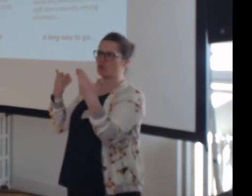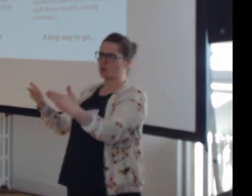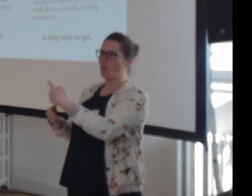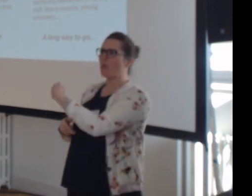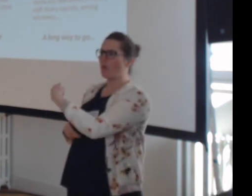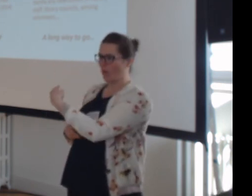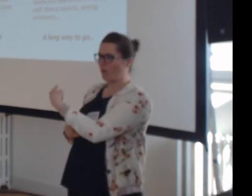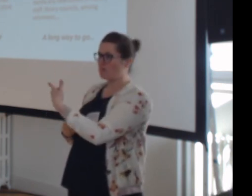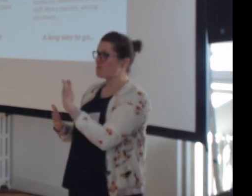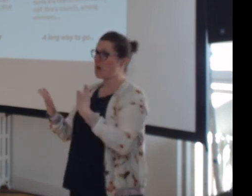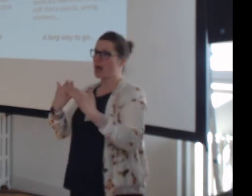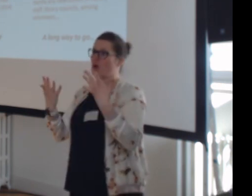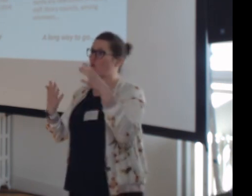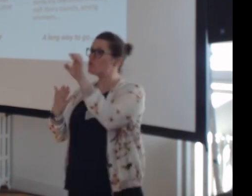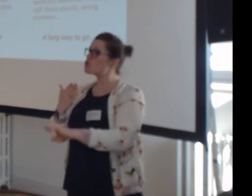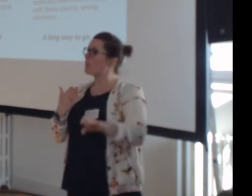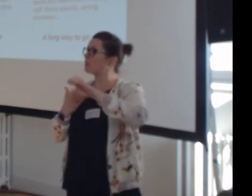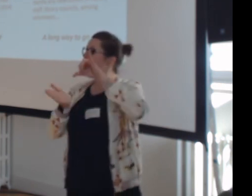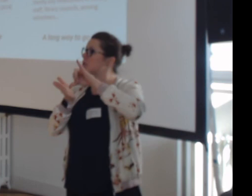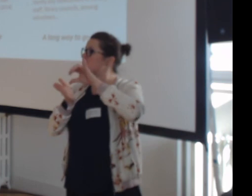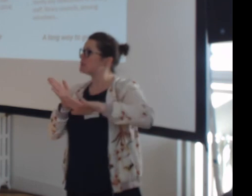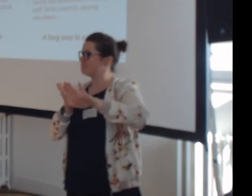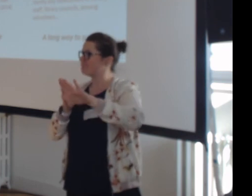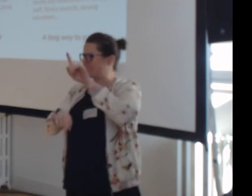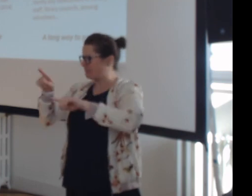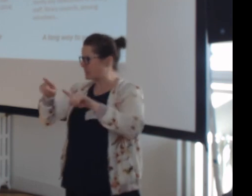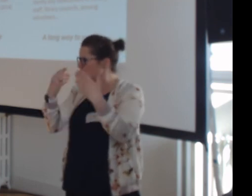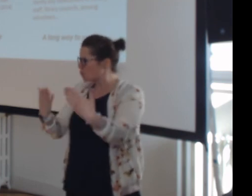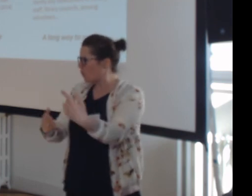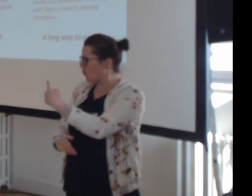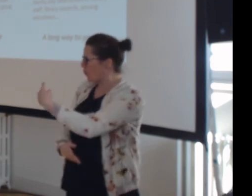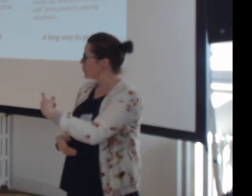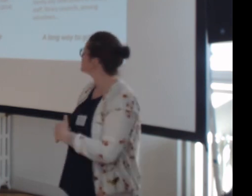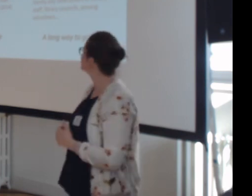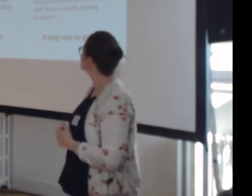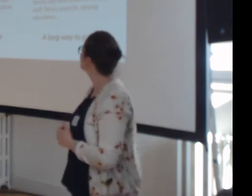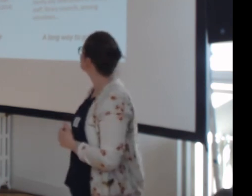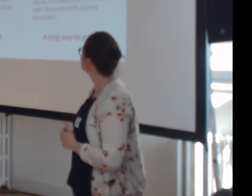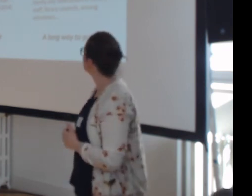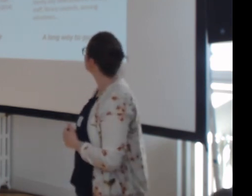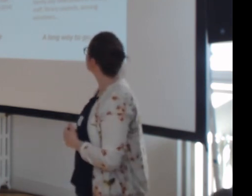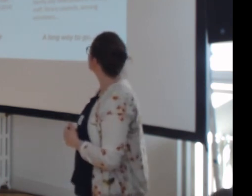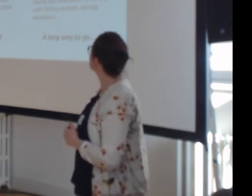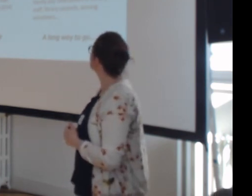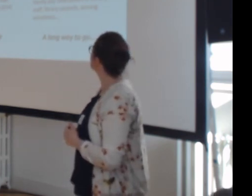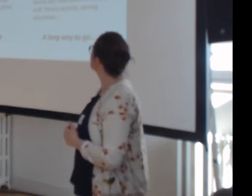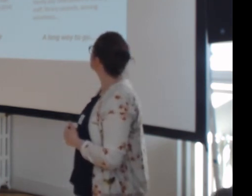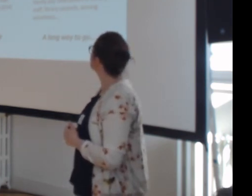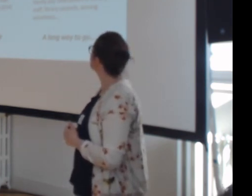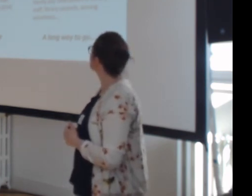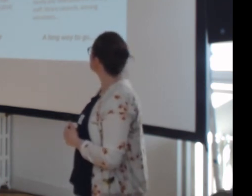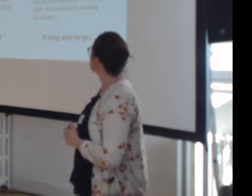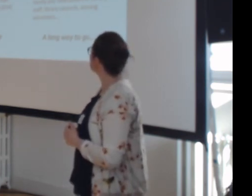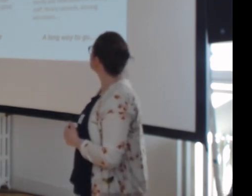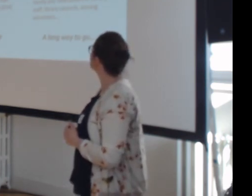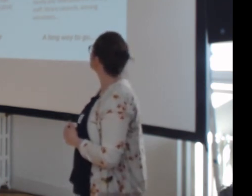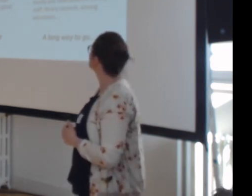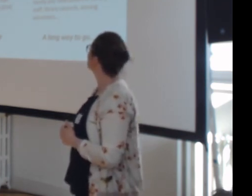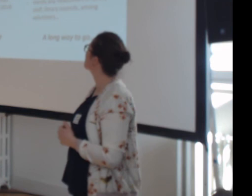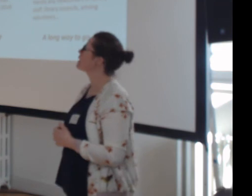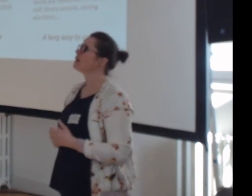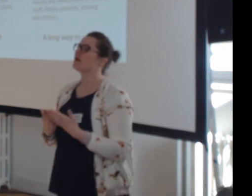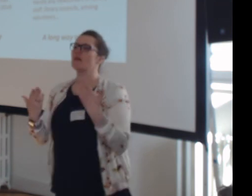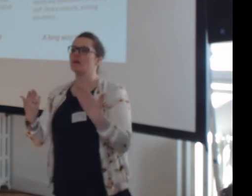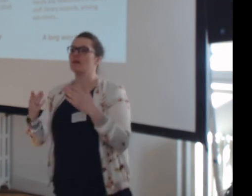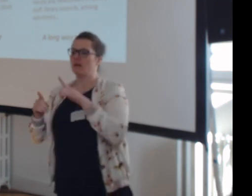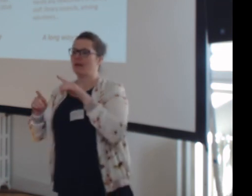would say whatever city in Europe, in the world, what diversity, super diversity can mean. If we talk about